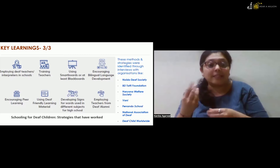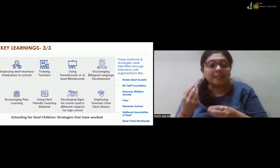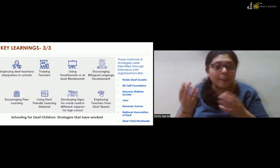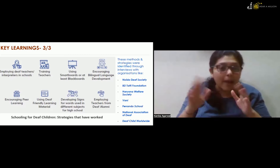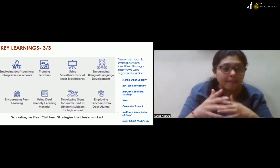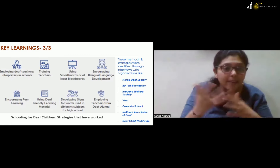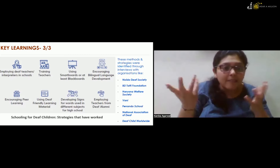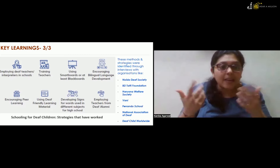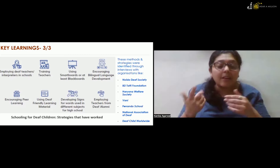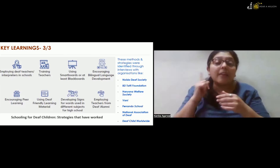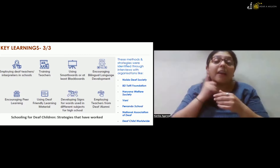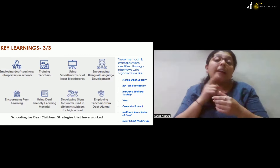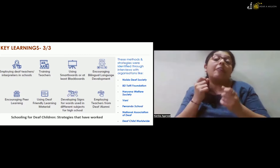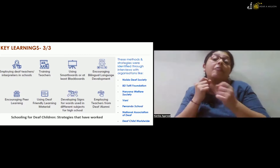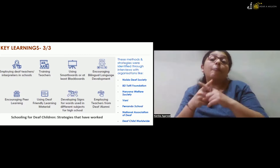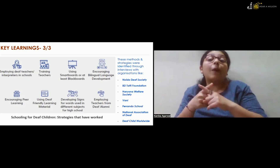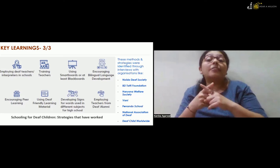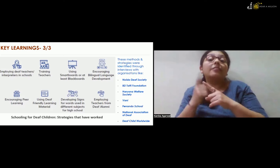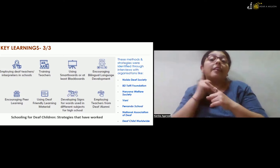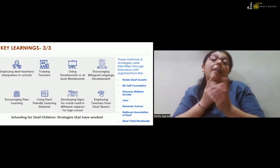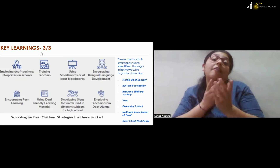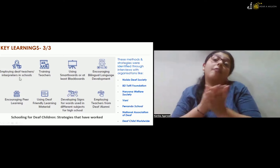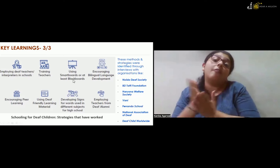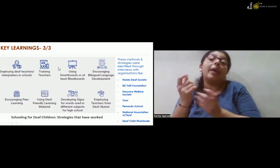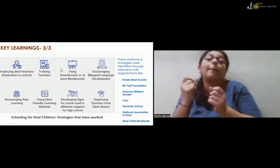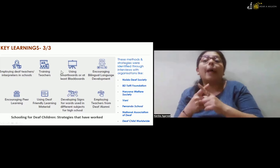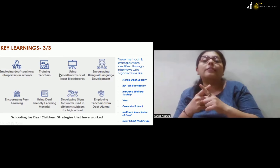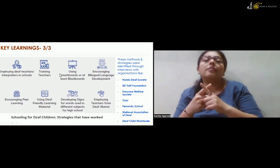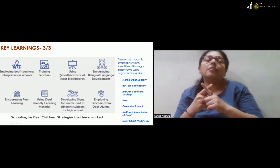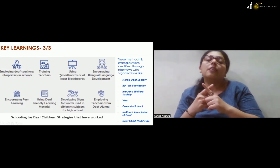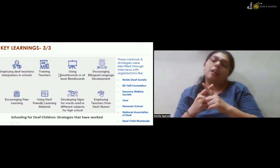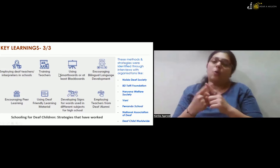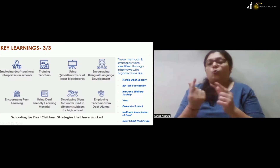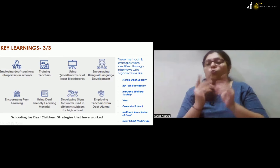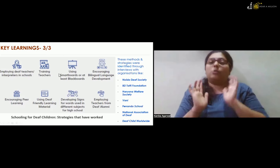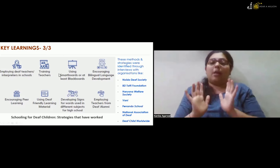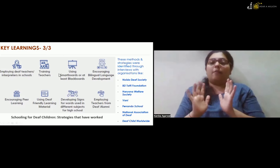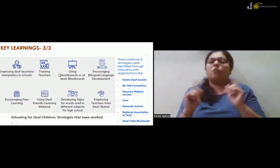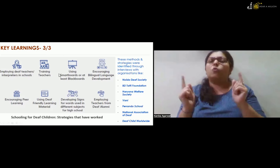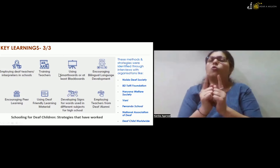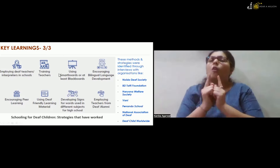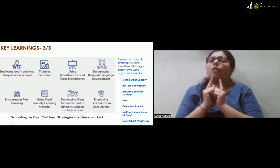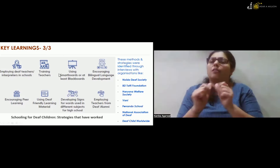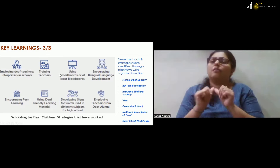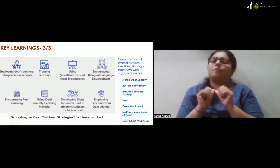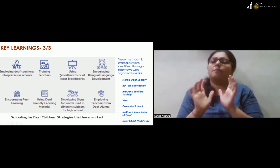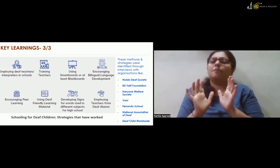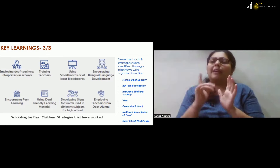and that kid teaches the others. So many of the teachers also said that they follow peer learning.